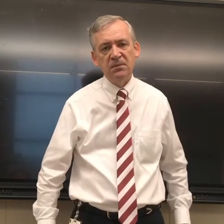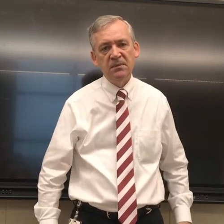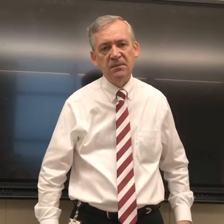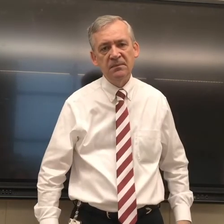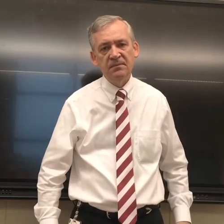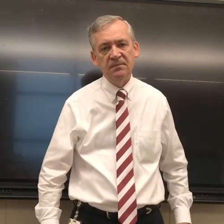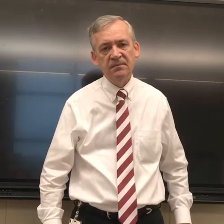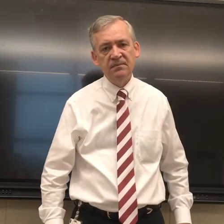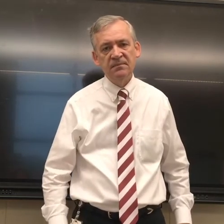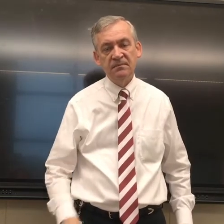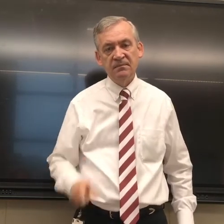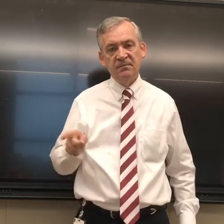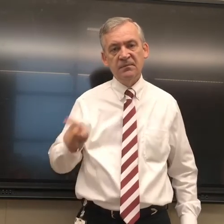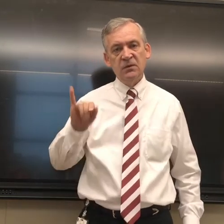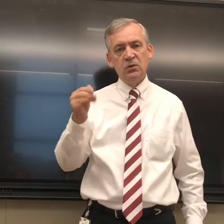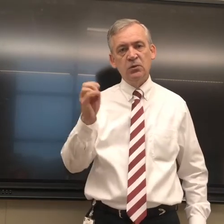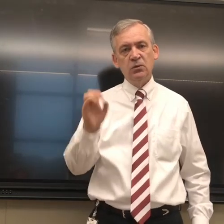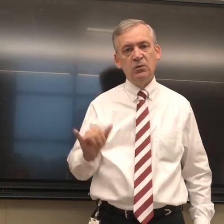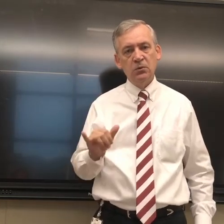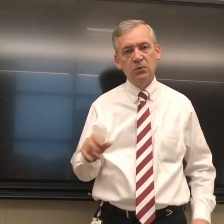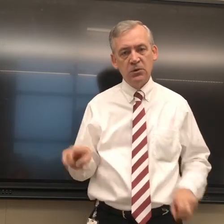Joey was sitting beside me, silent and frightened,